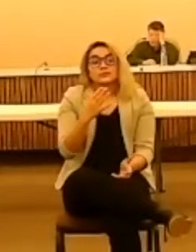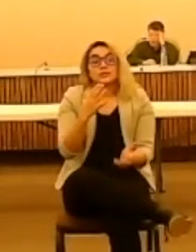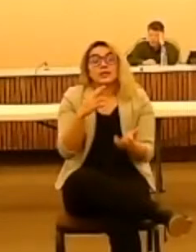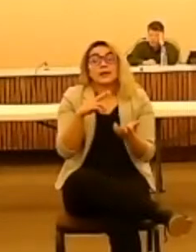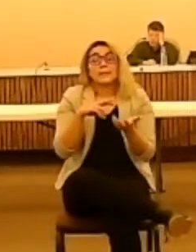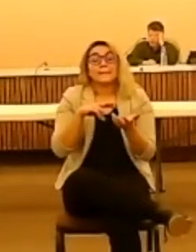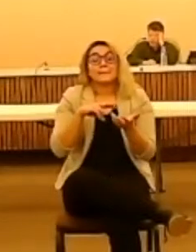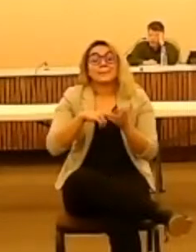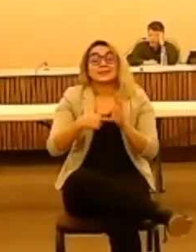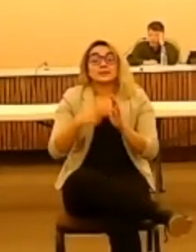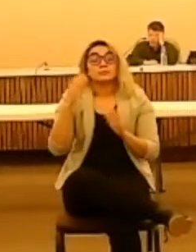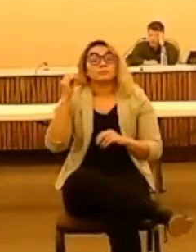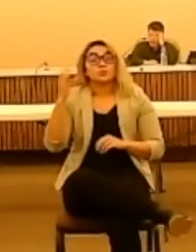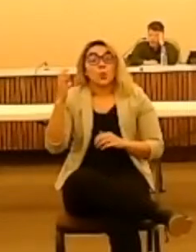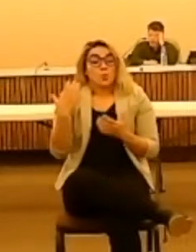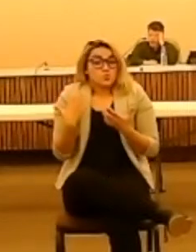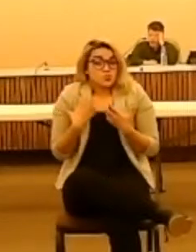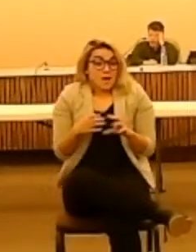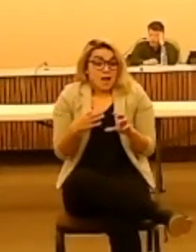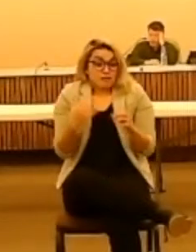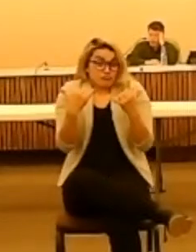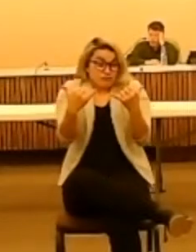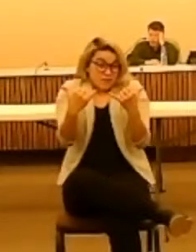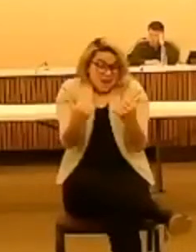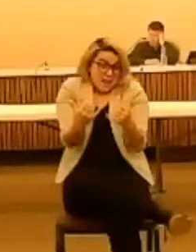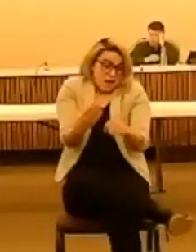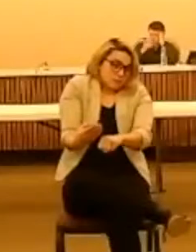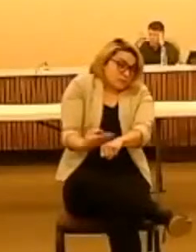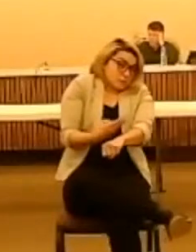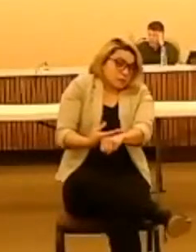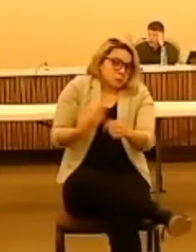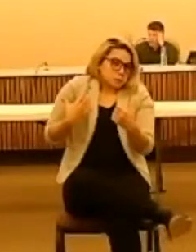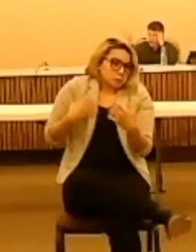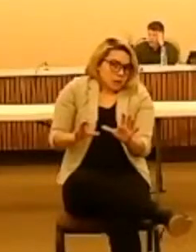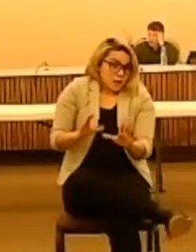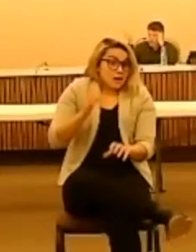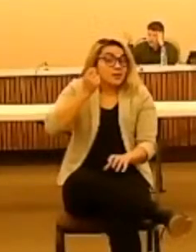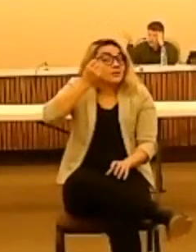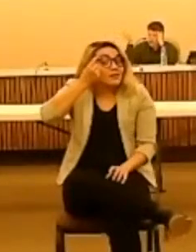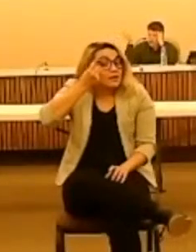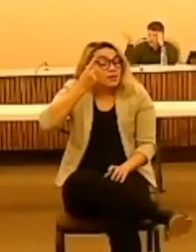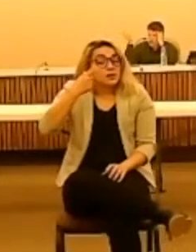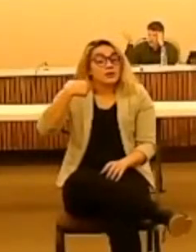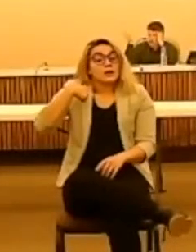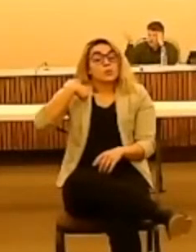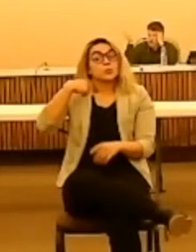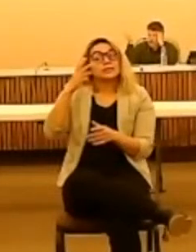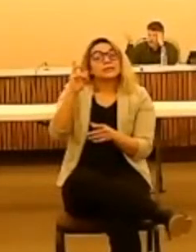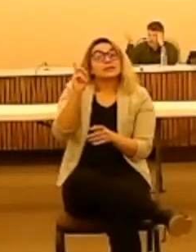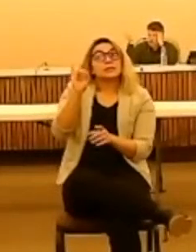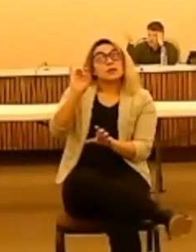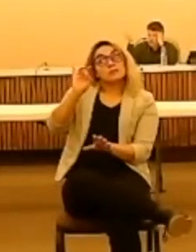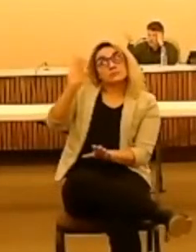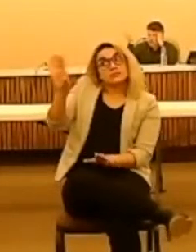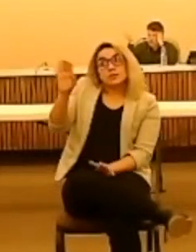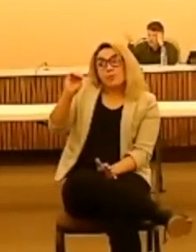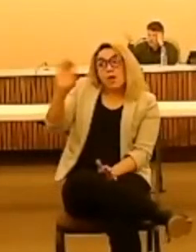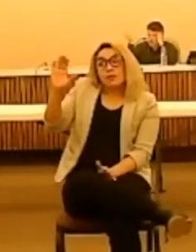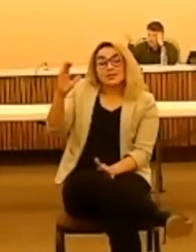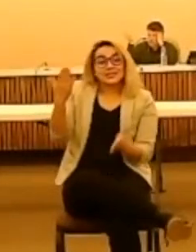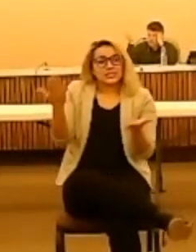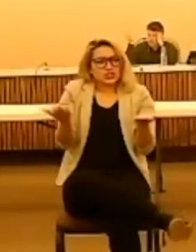or commit to it, I will point out that when we brought up issues with an intersection here at Highland